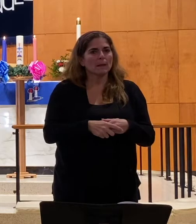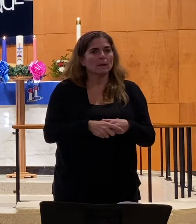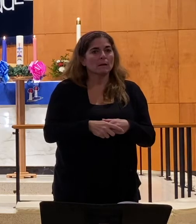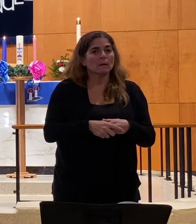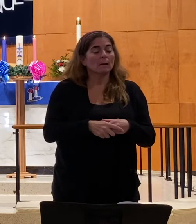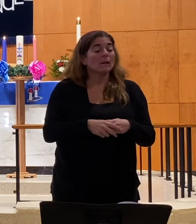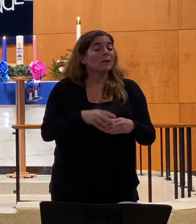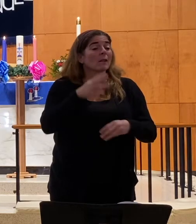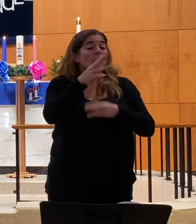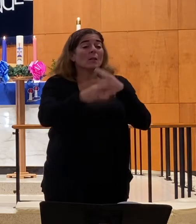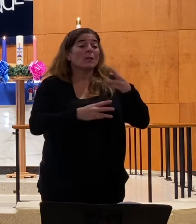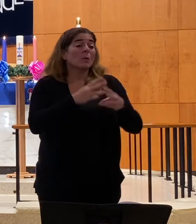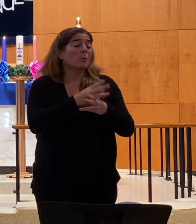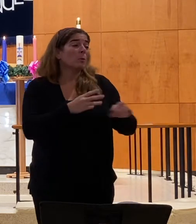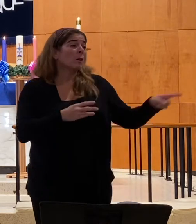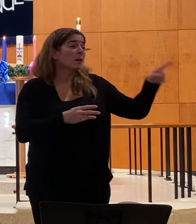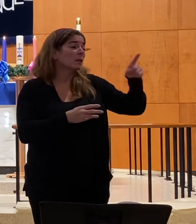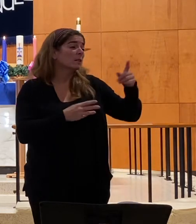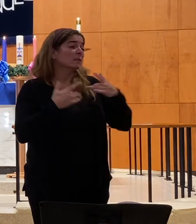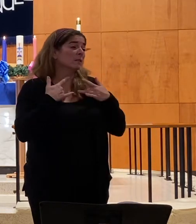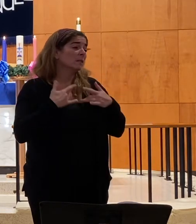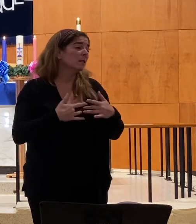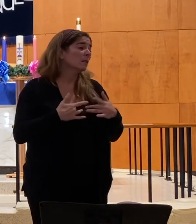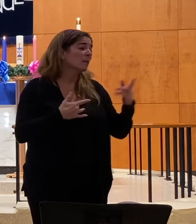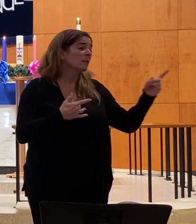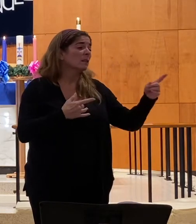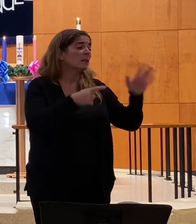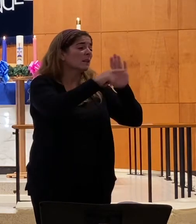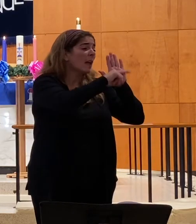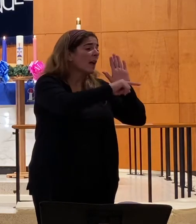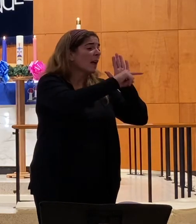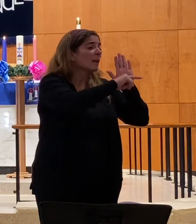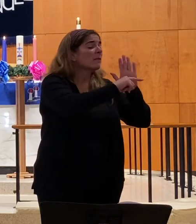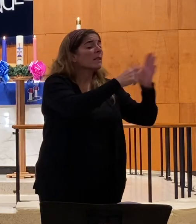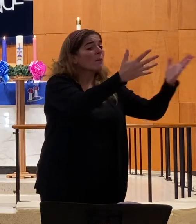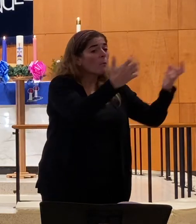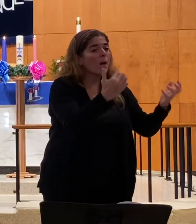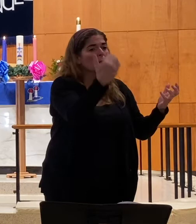that is increasingly desperate to see and to know